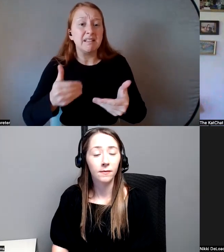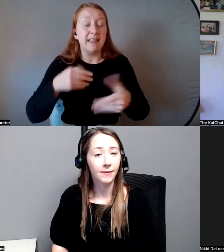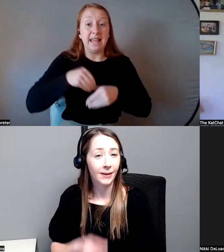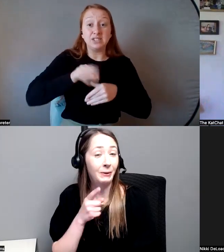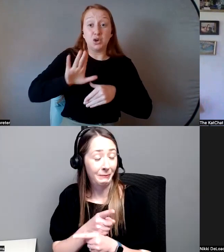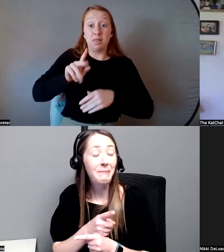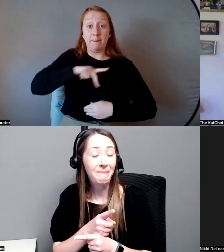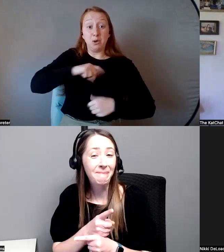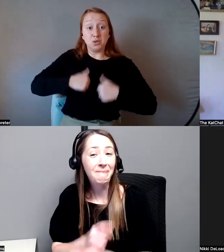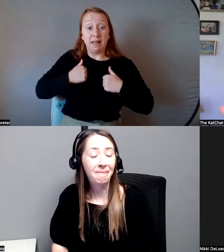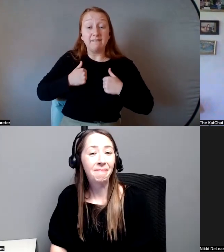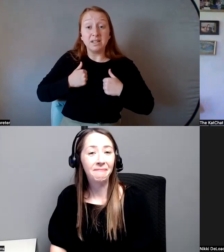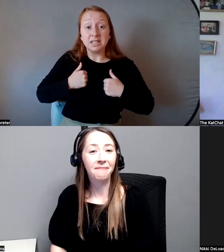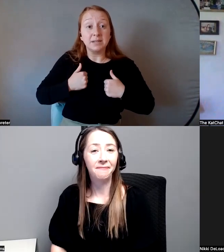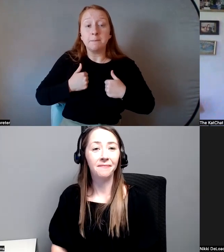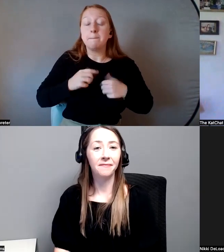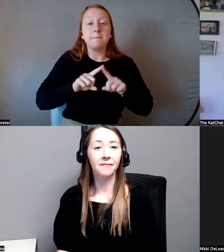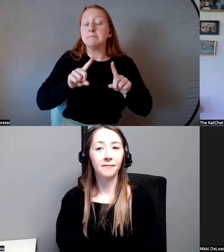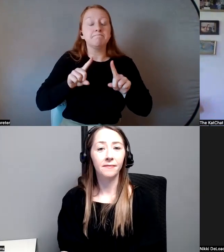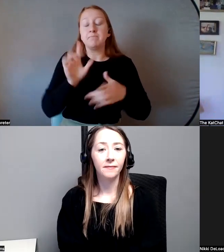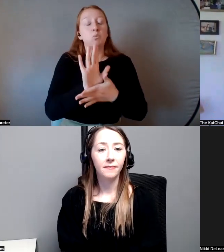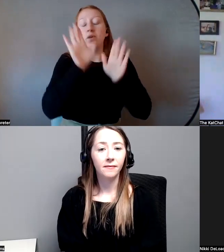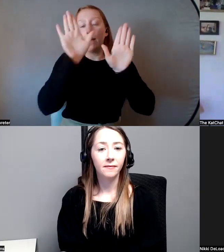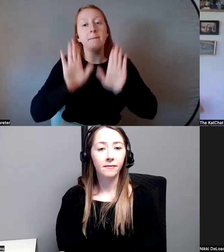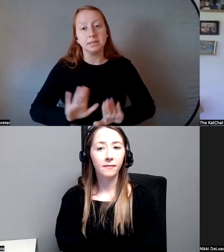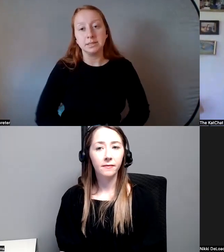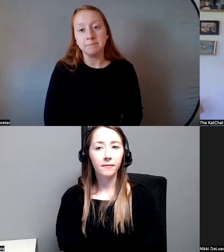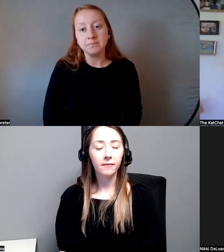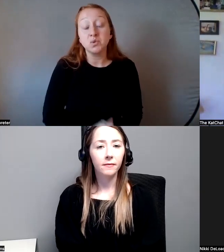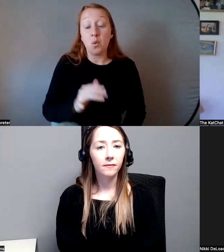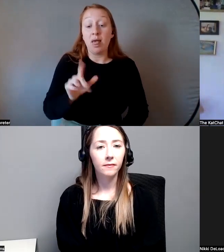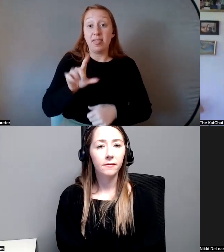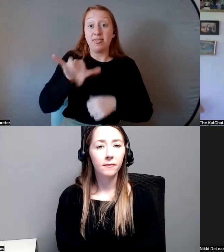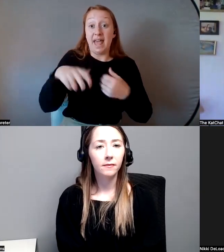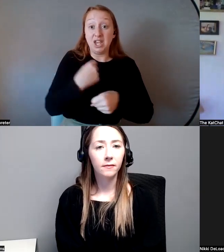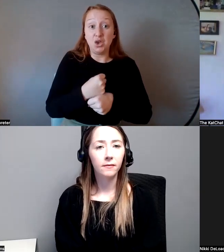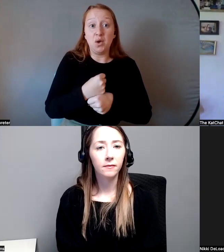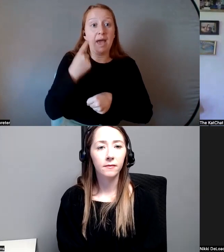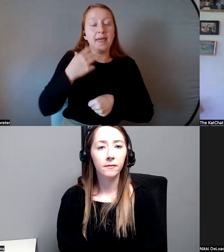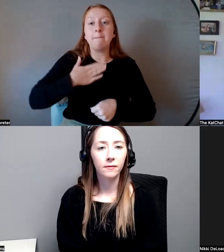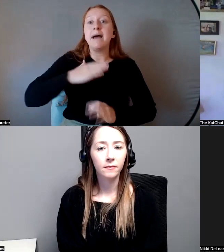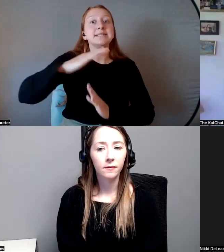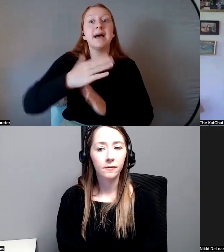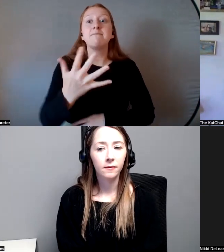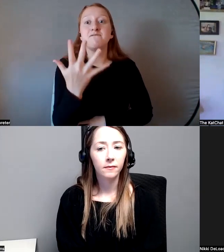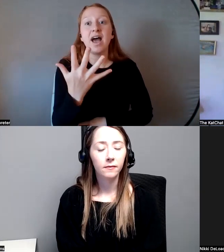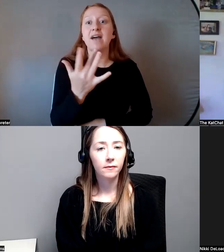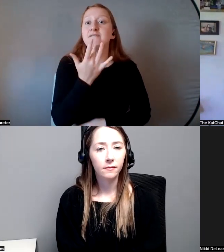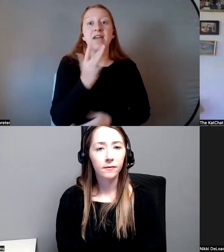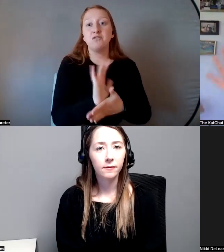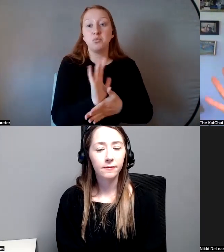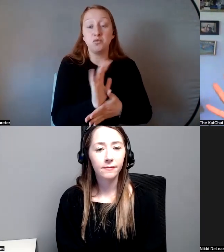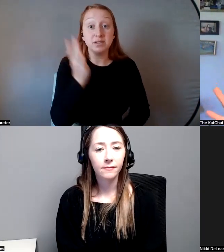was just amazing movie. So that year was one of probably my top 5 favorite movies, because I was